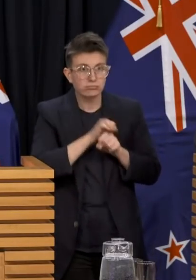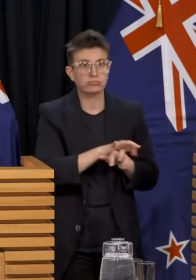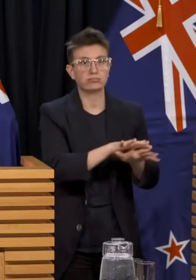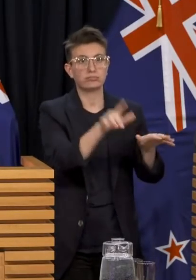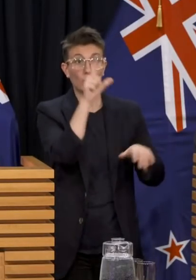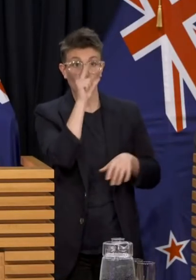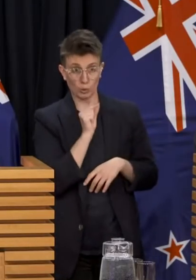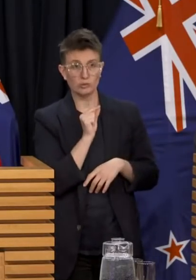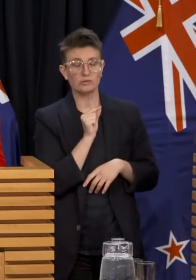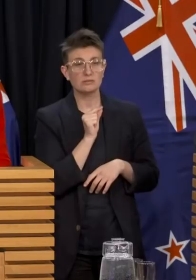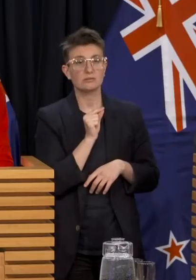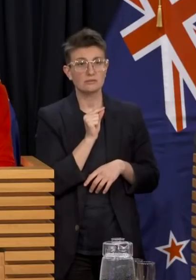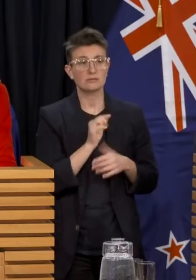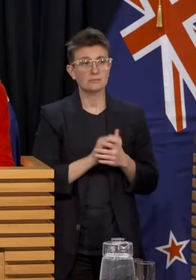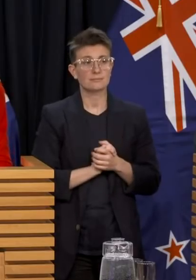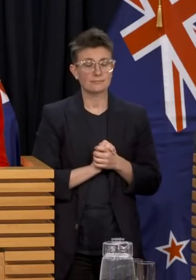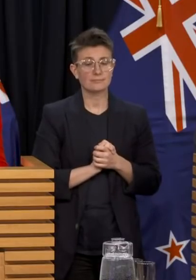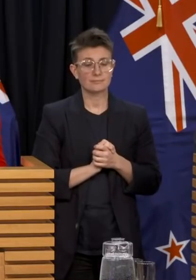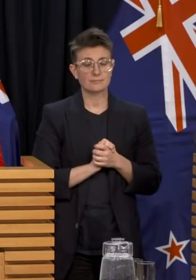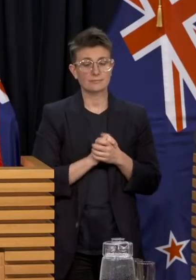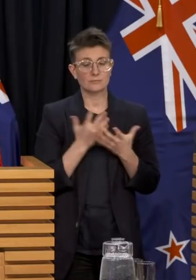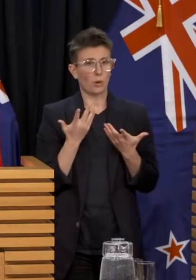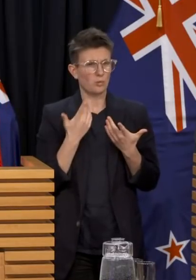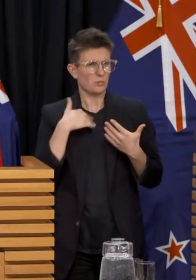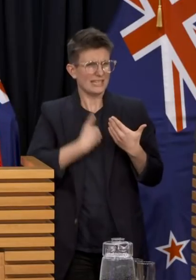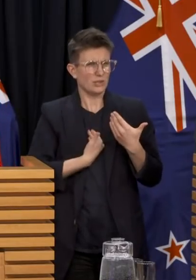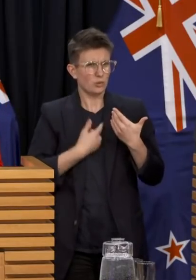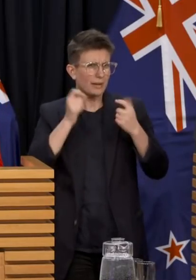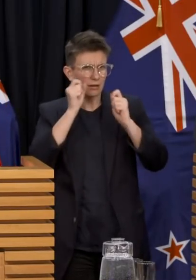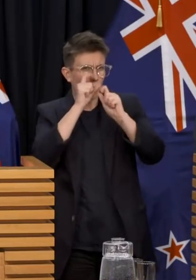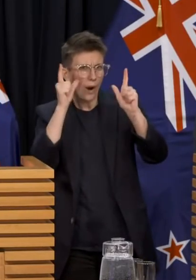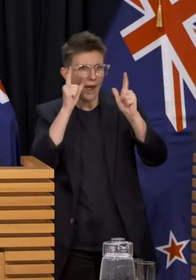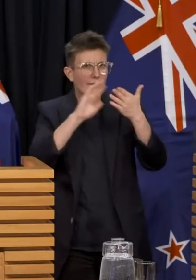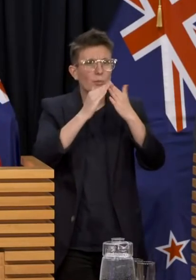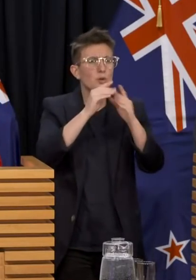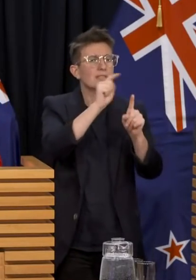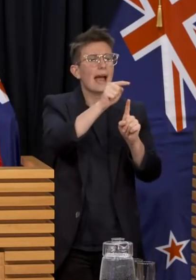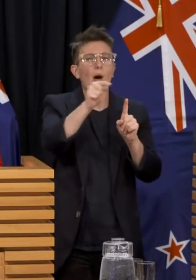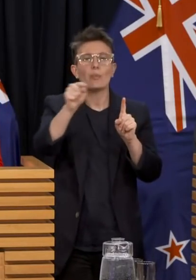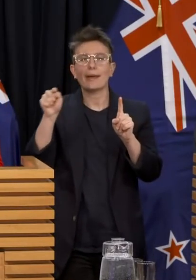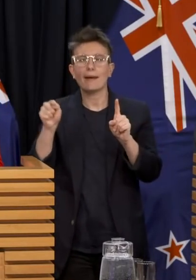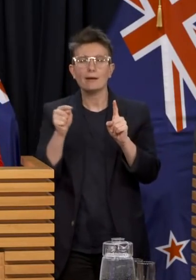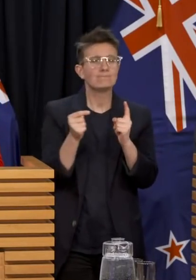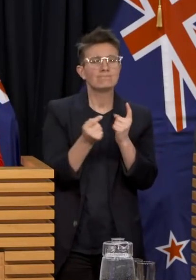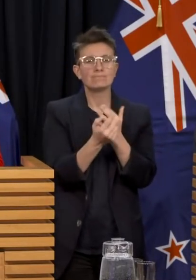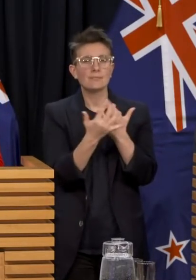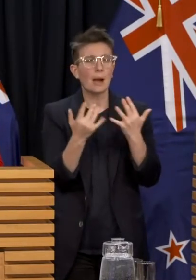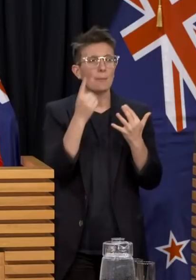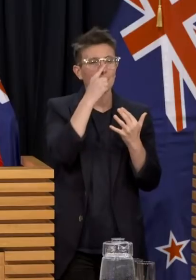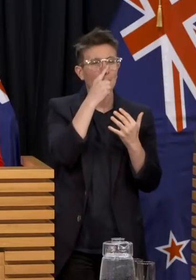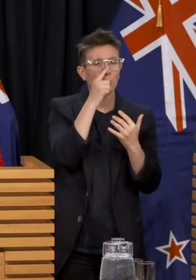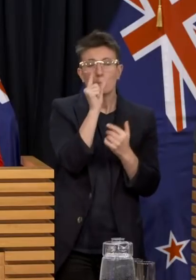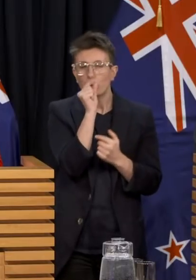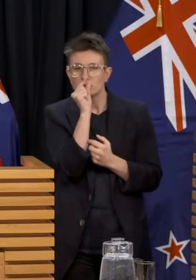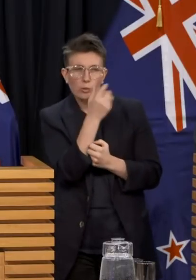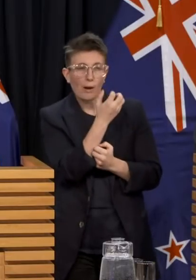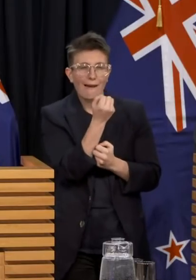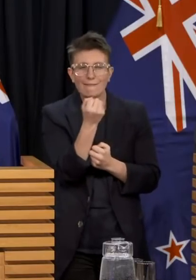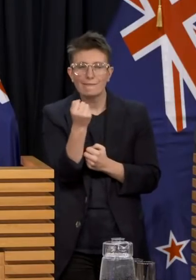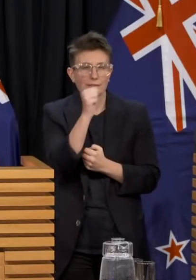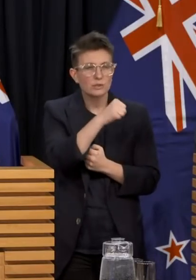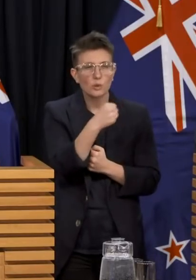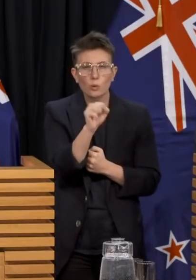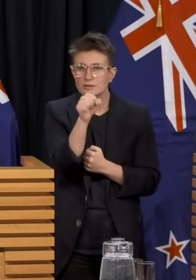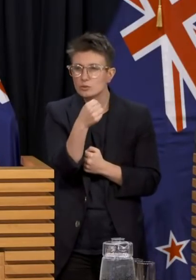hugely damaging way. Surveillance testing to check for the virus in our community is key because, as the Minister of Health has said today, we